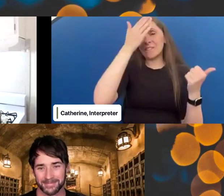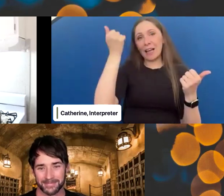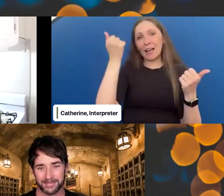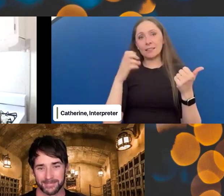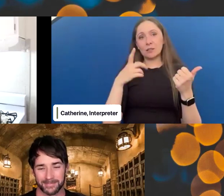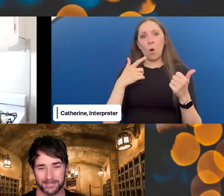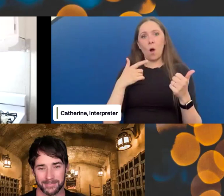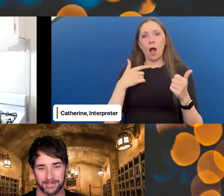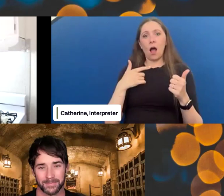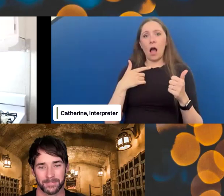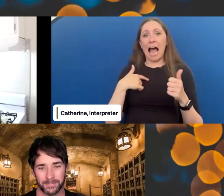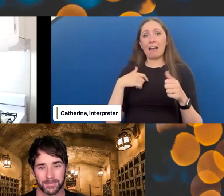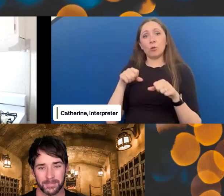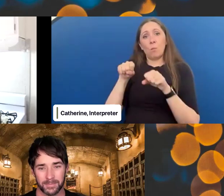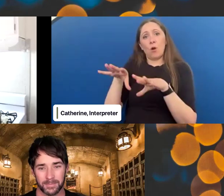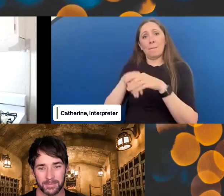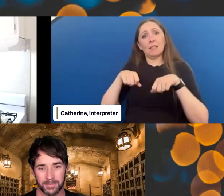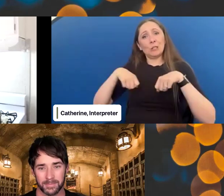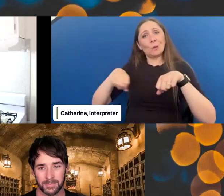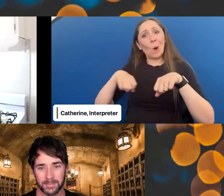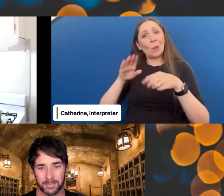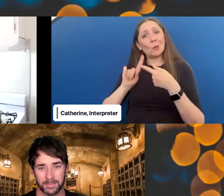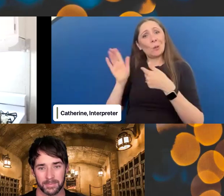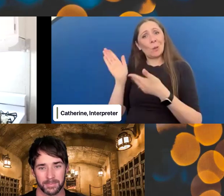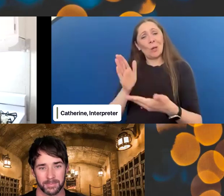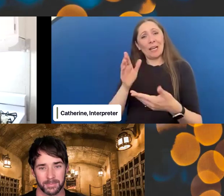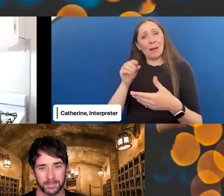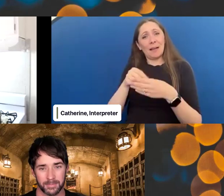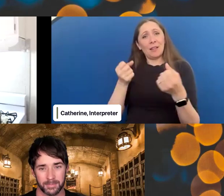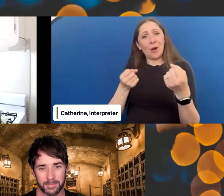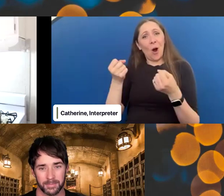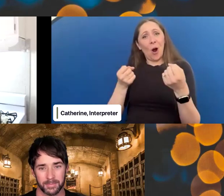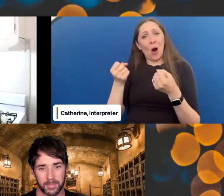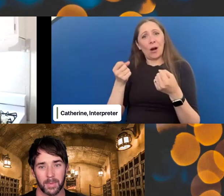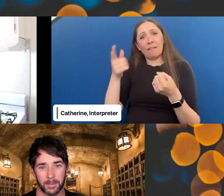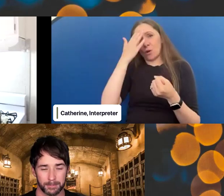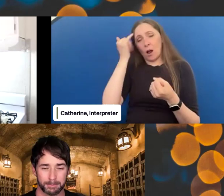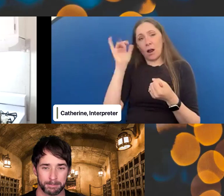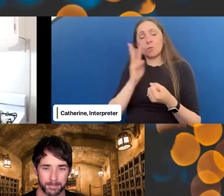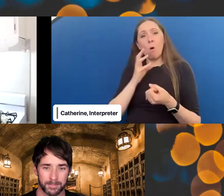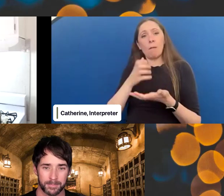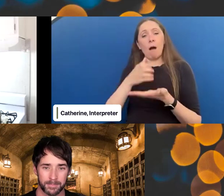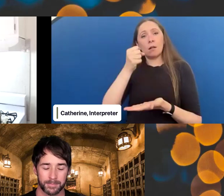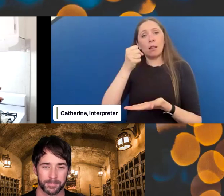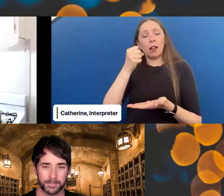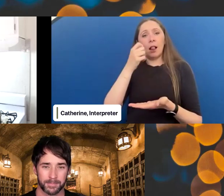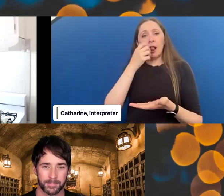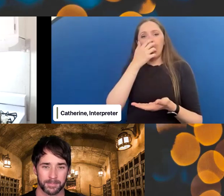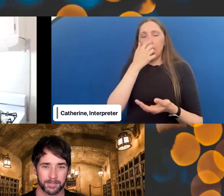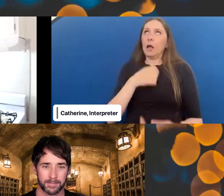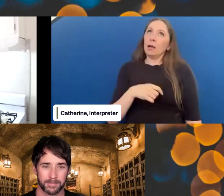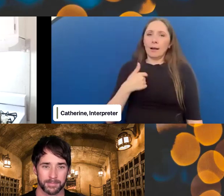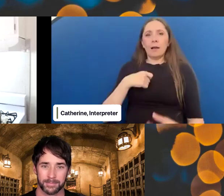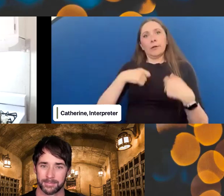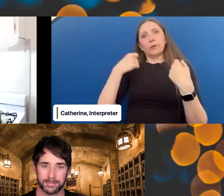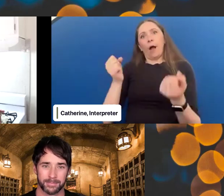I put him back in his stroller to take him to the car to drive him home, he forgot his water bottle, and so I had to drive